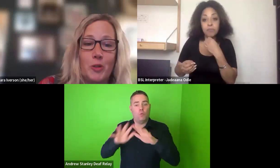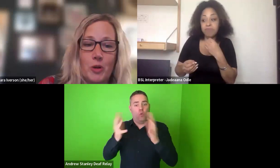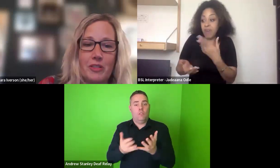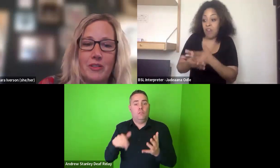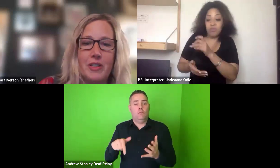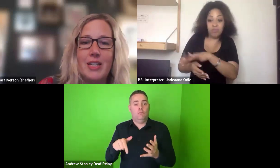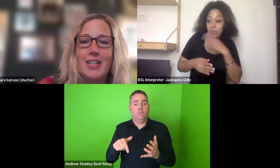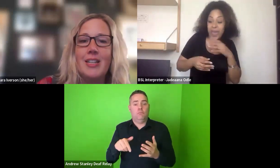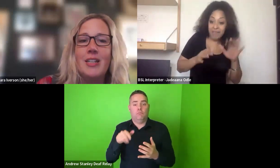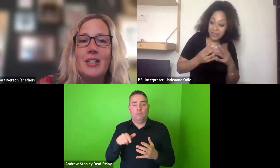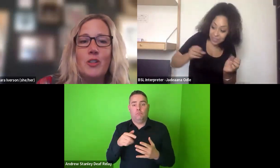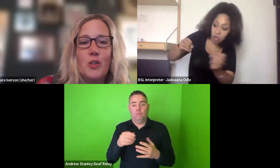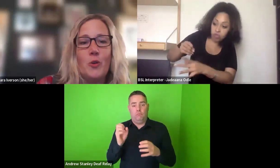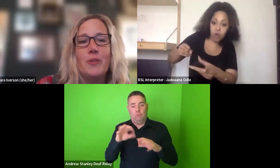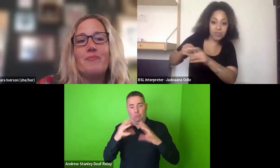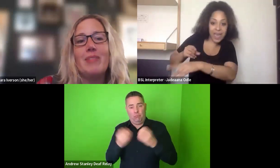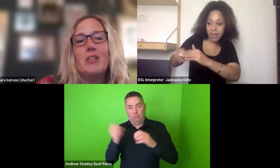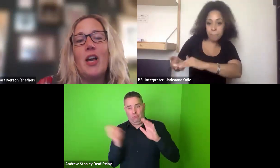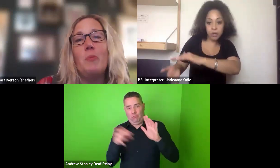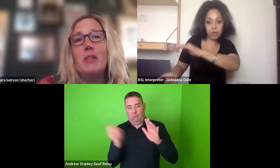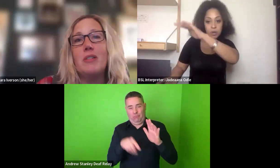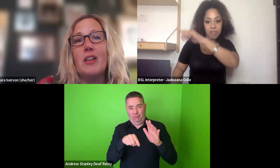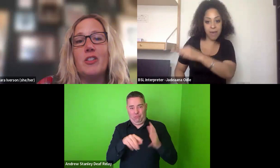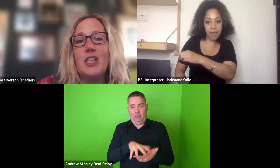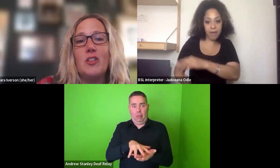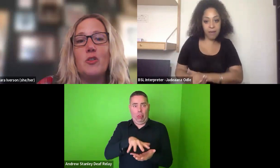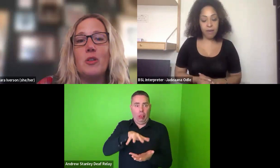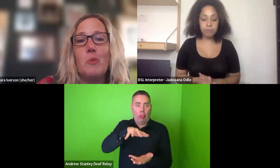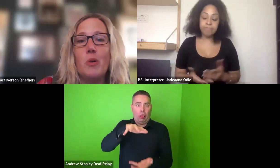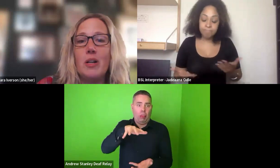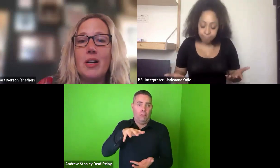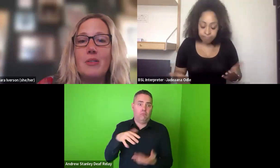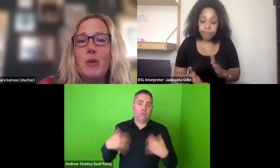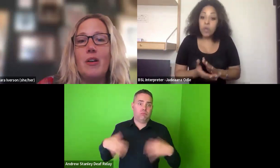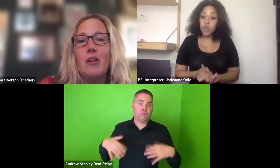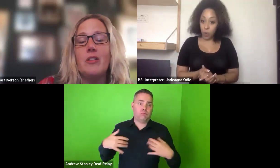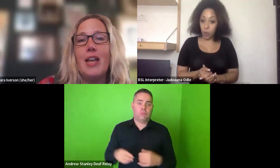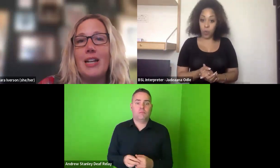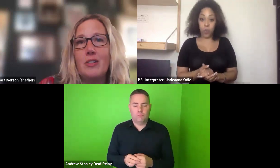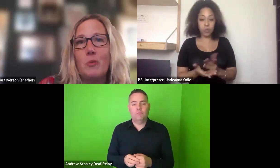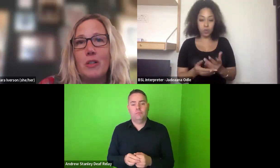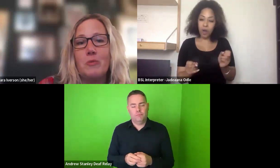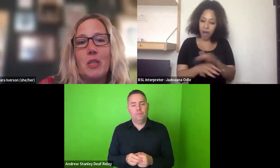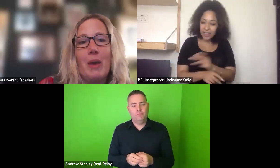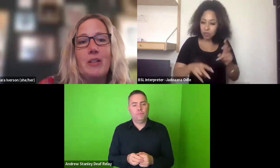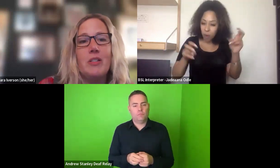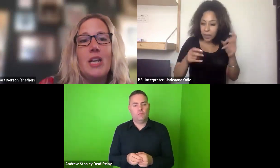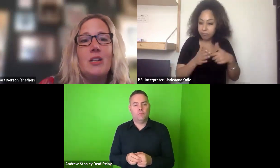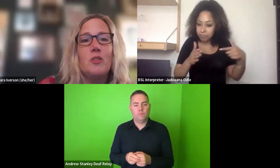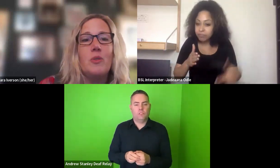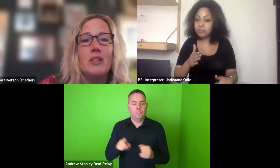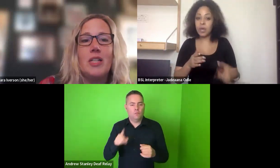the global north. So, to help us discuss these issues and more, we are delighted to welcome to the